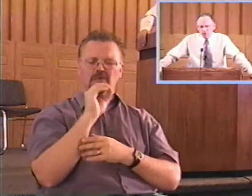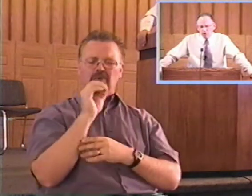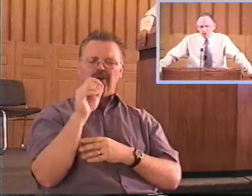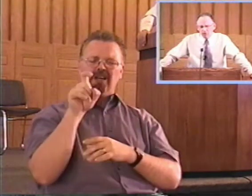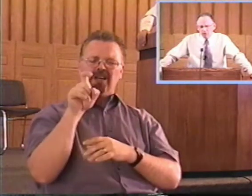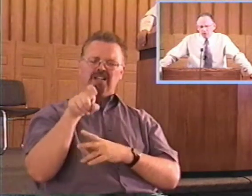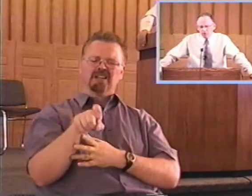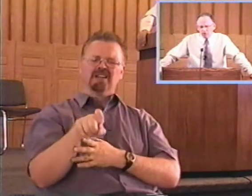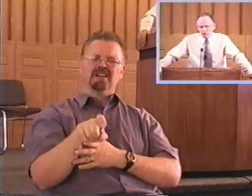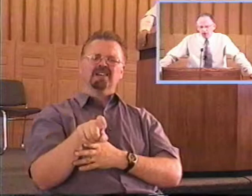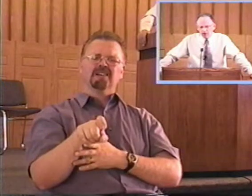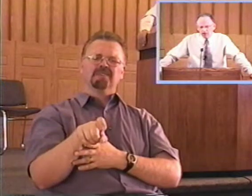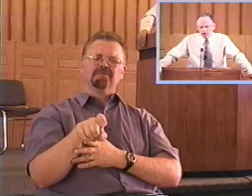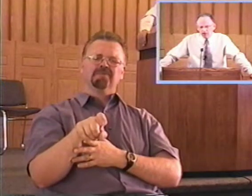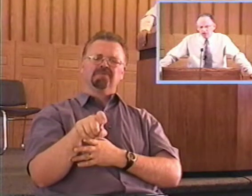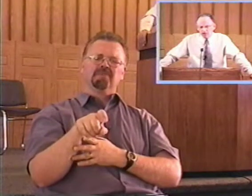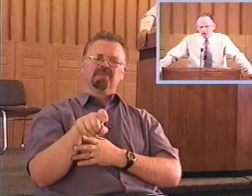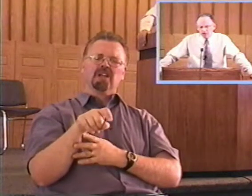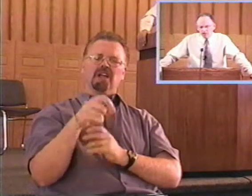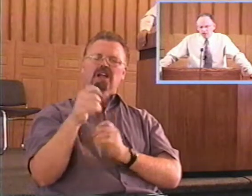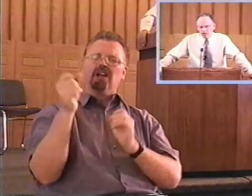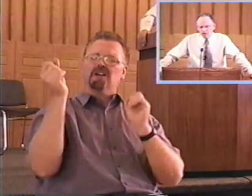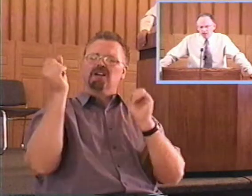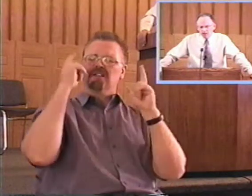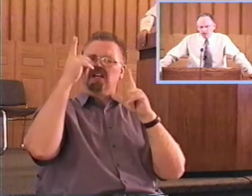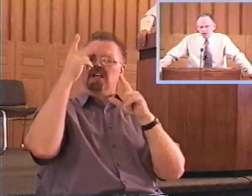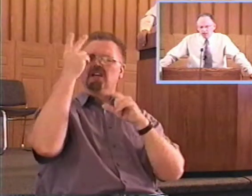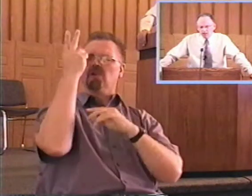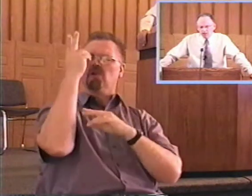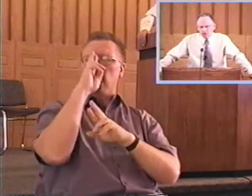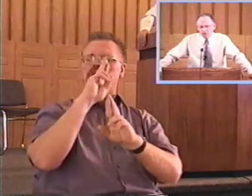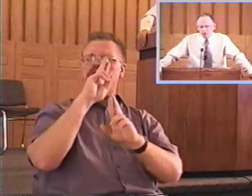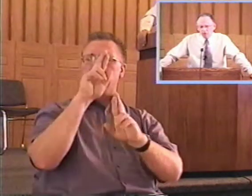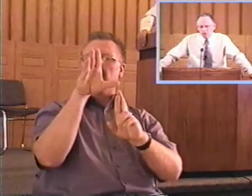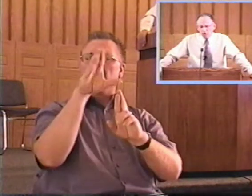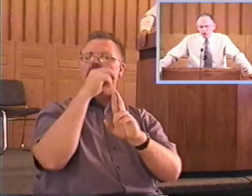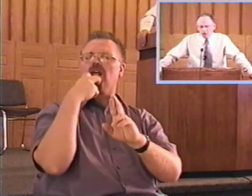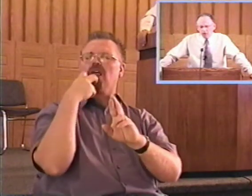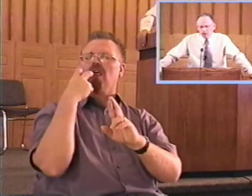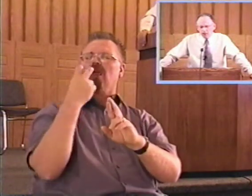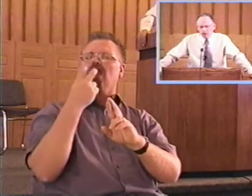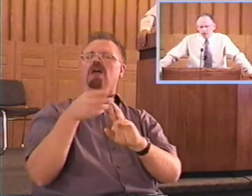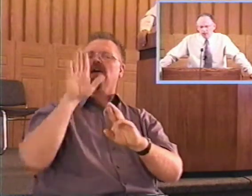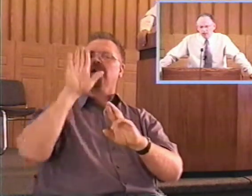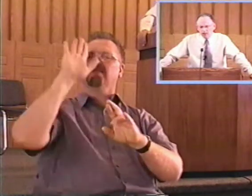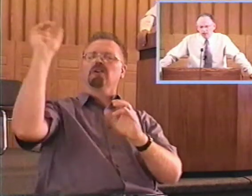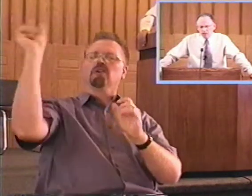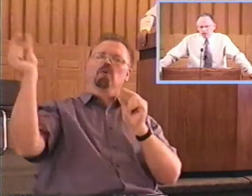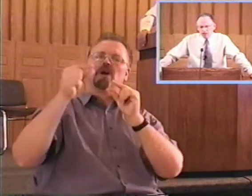awe of your greatness, of your glory,